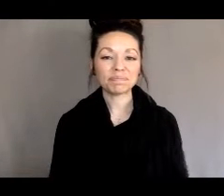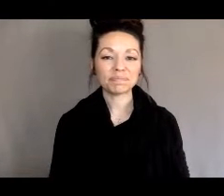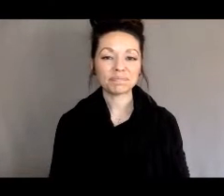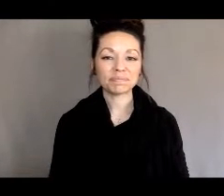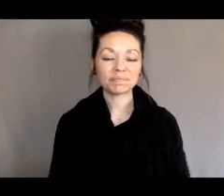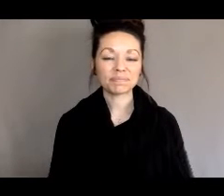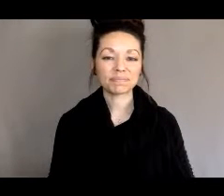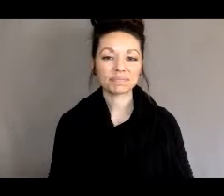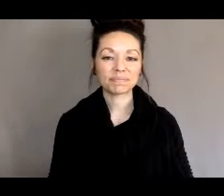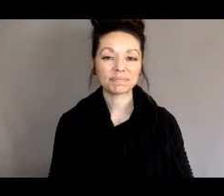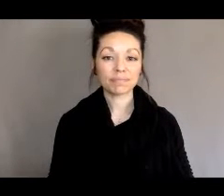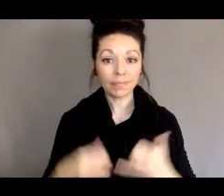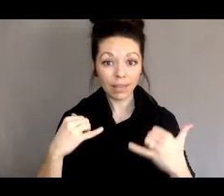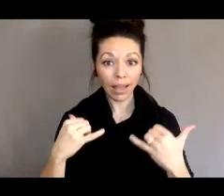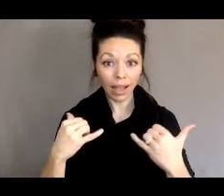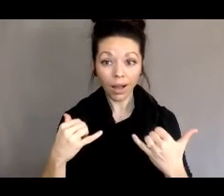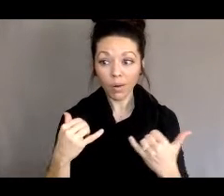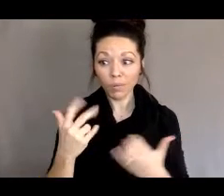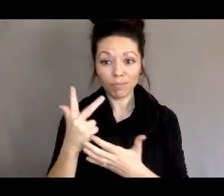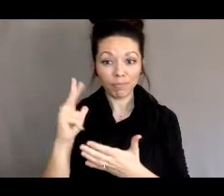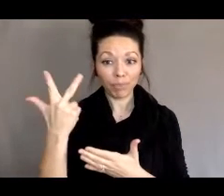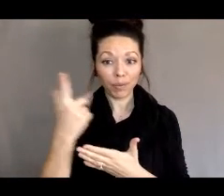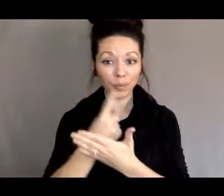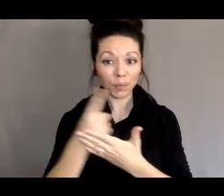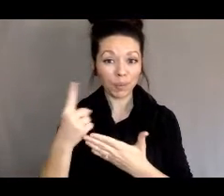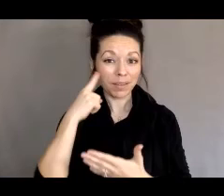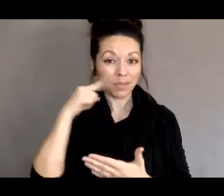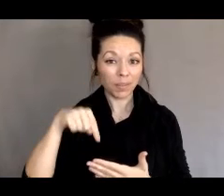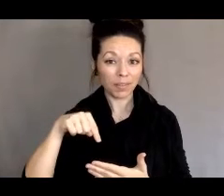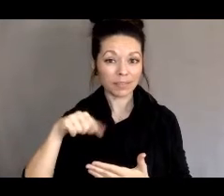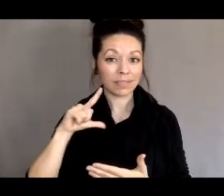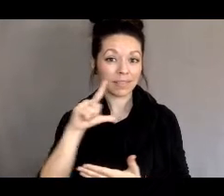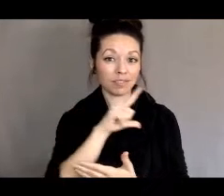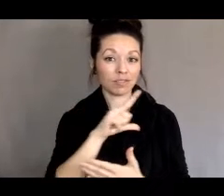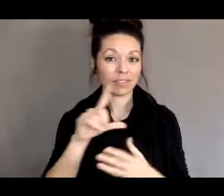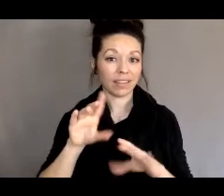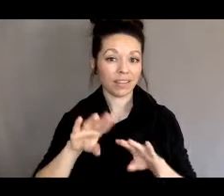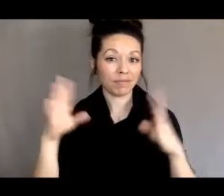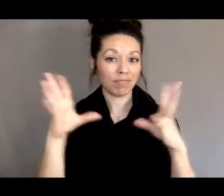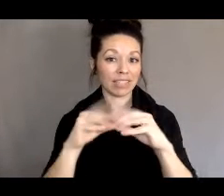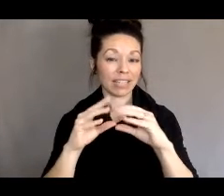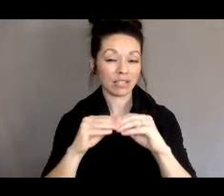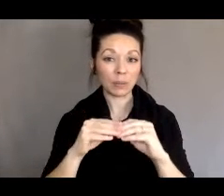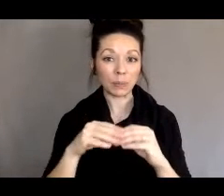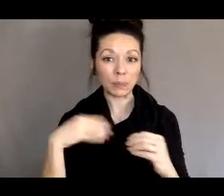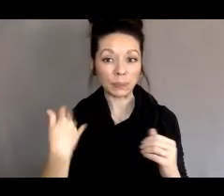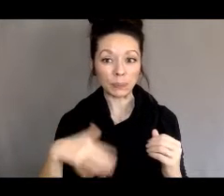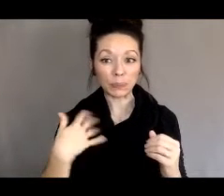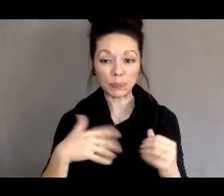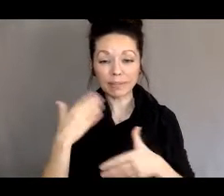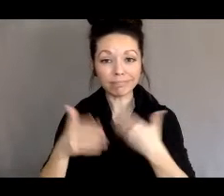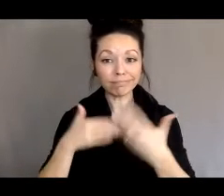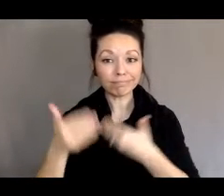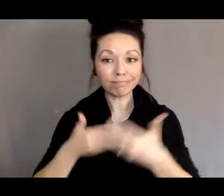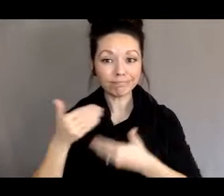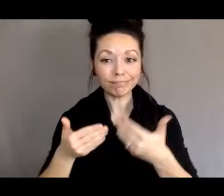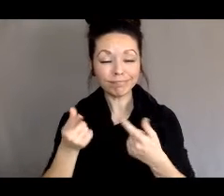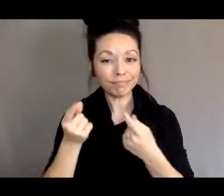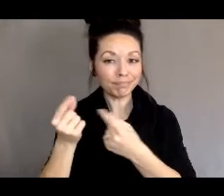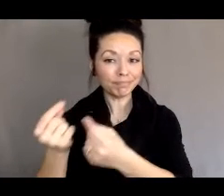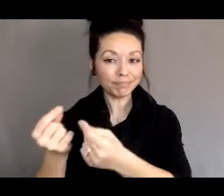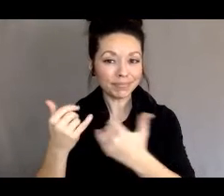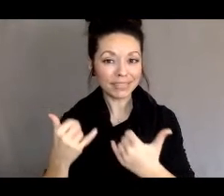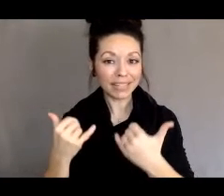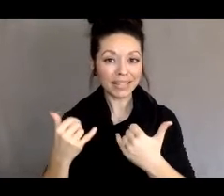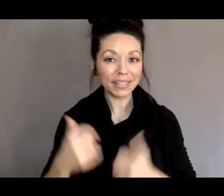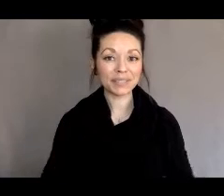We are already in week 3 of this legislative session, and man, things are really moving quickly.